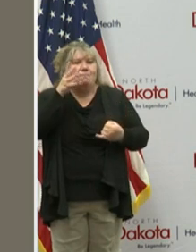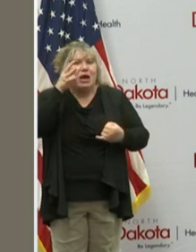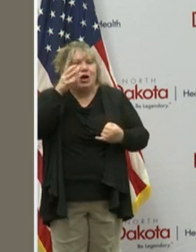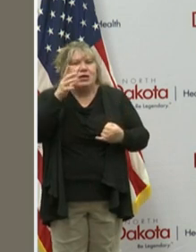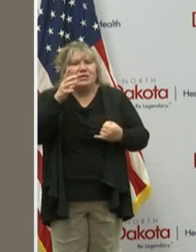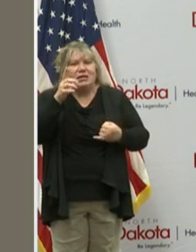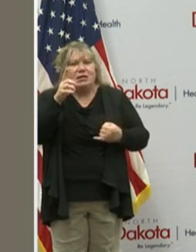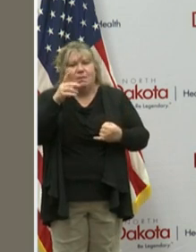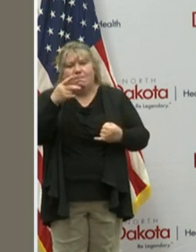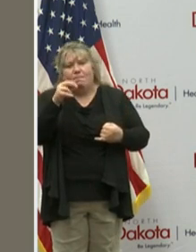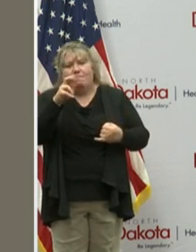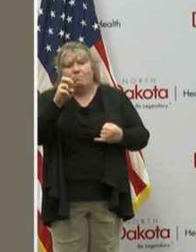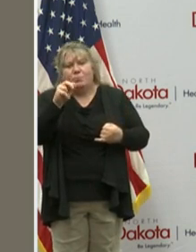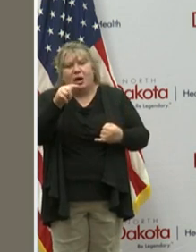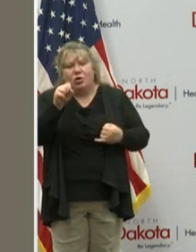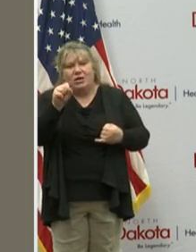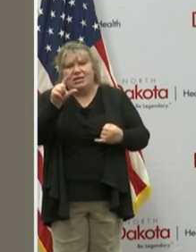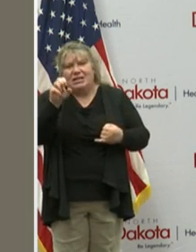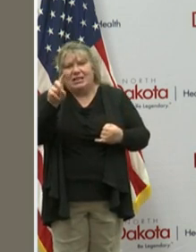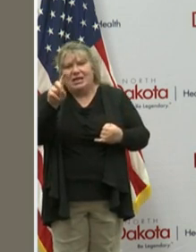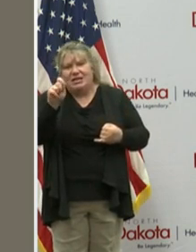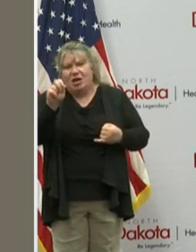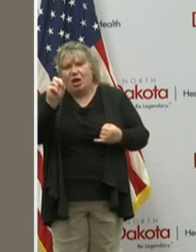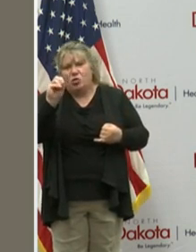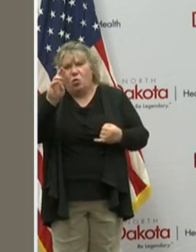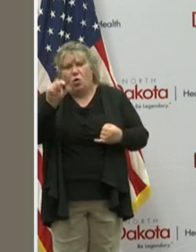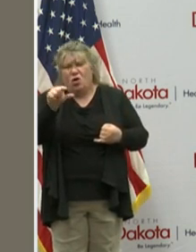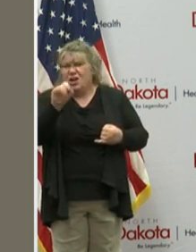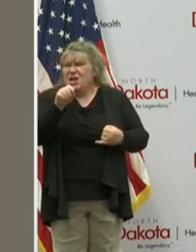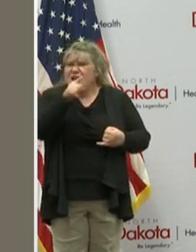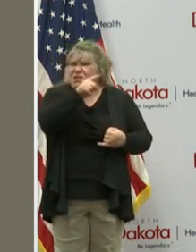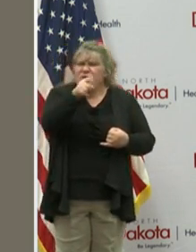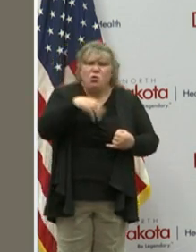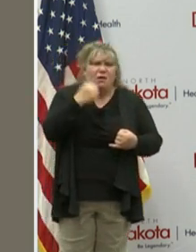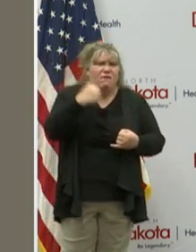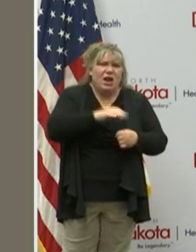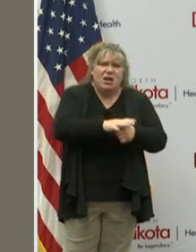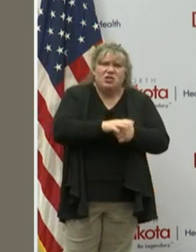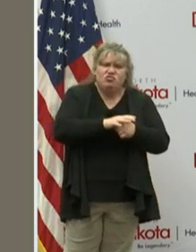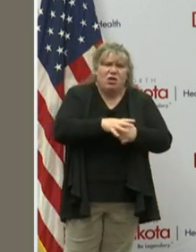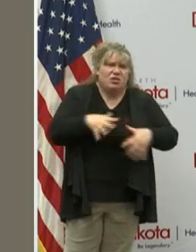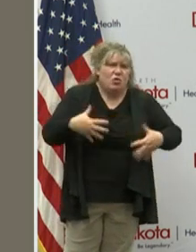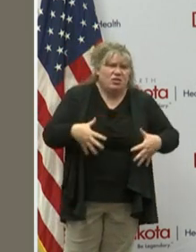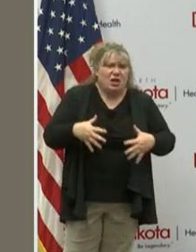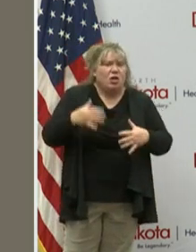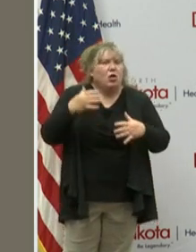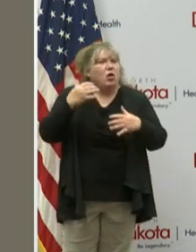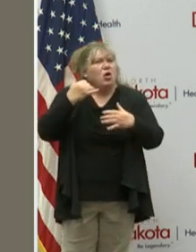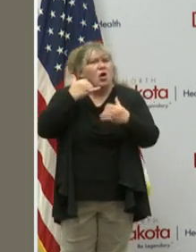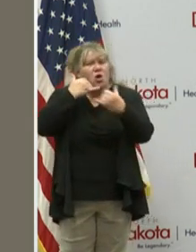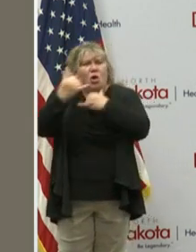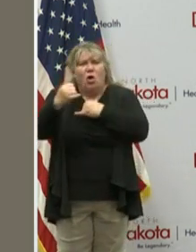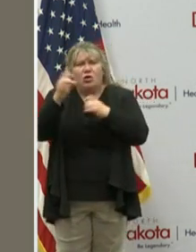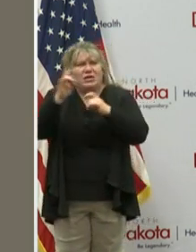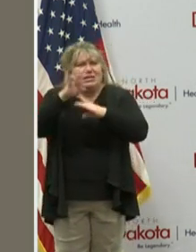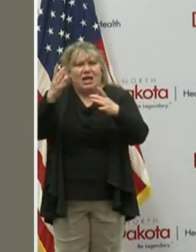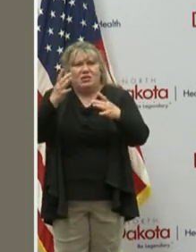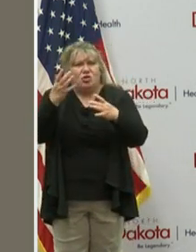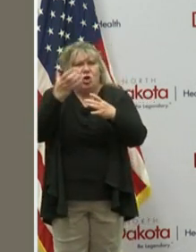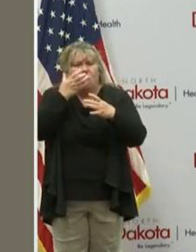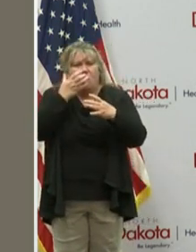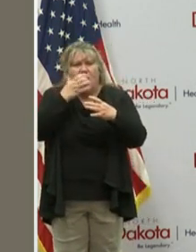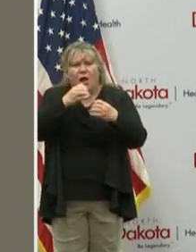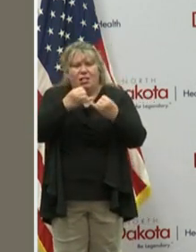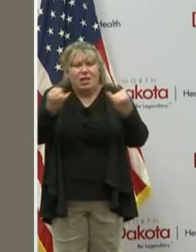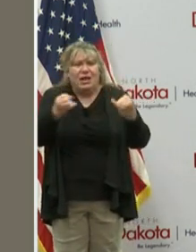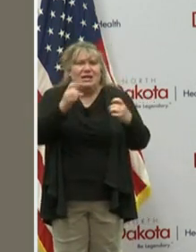parentslead.org. And again, if you've got any kind of stress or anxiety right now, go ahead and call the disaster hotline, whether it's financial stress,